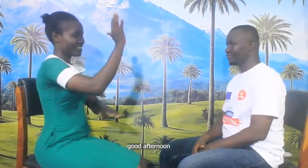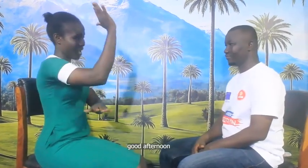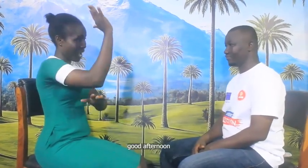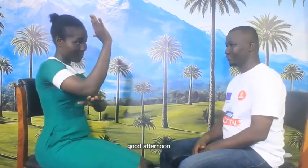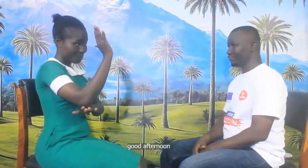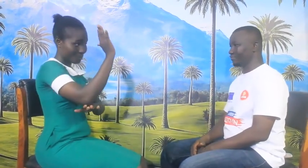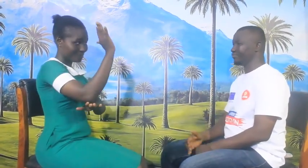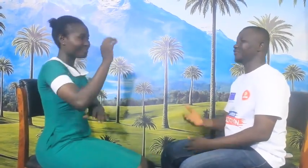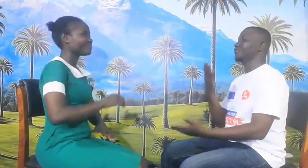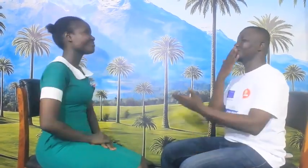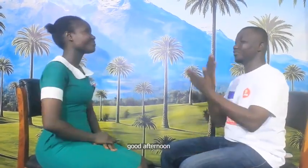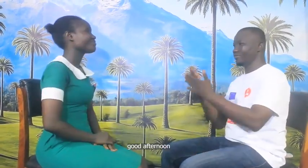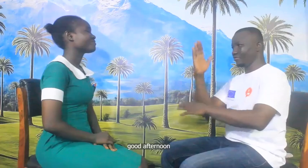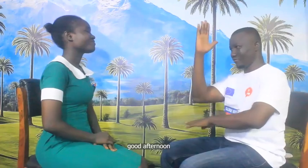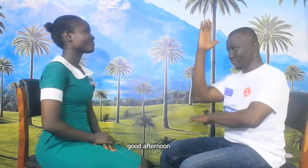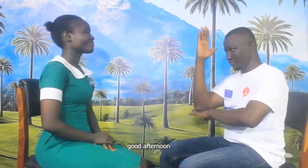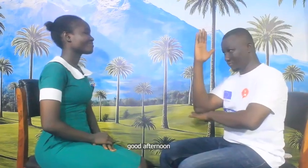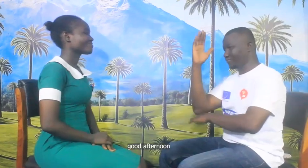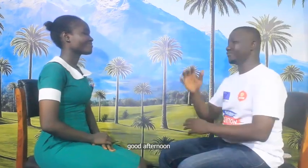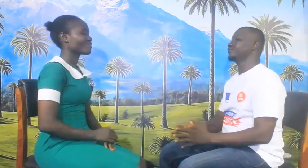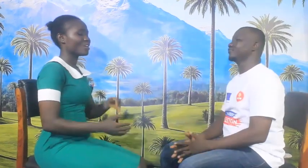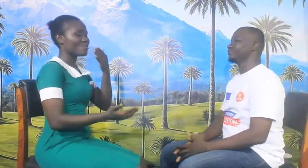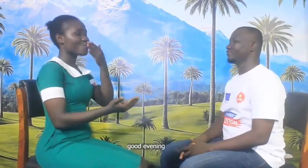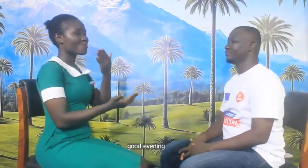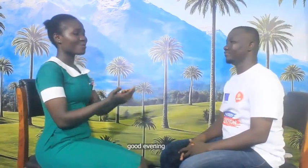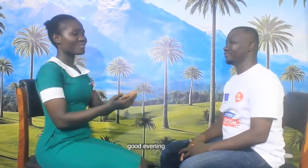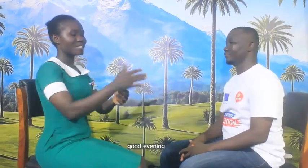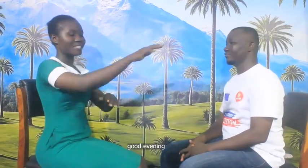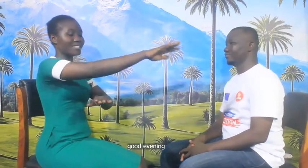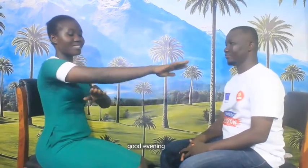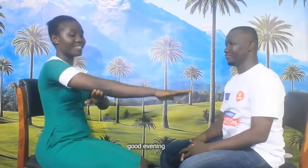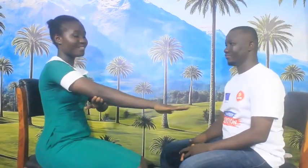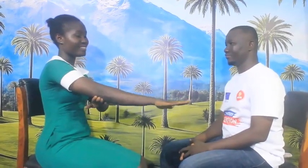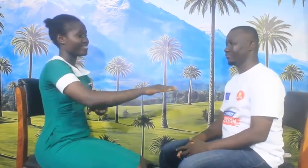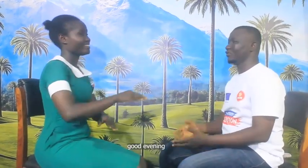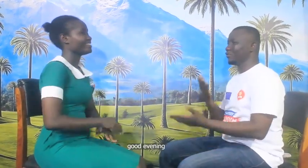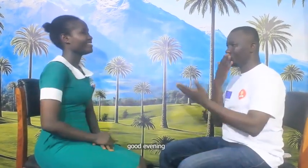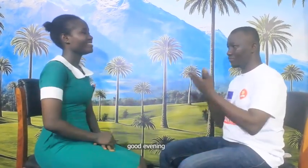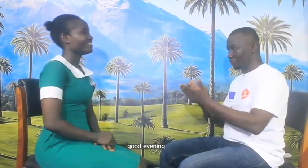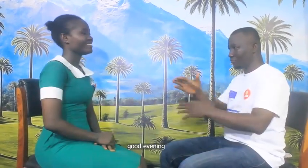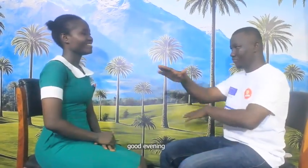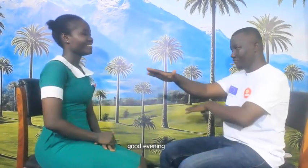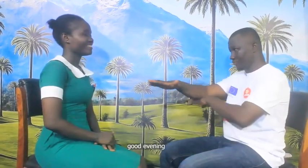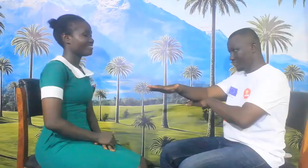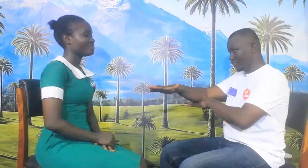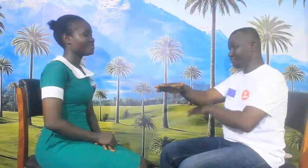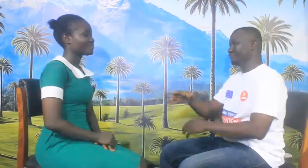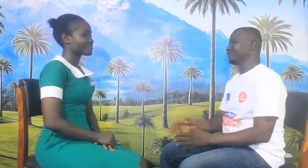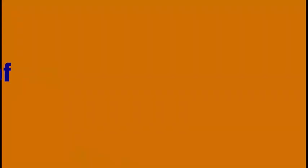afternoon. Good afternoon. Good evening. Good evening.